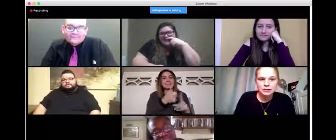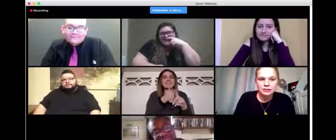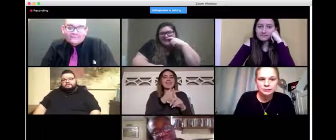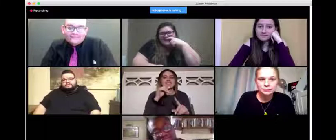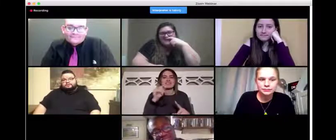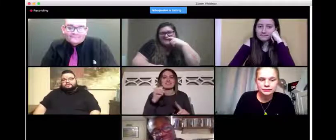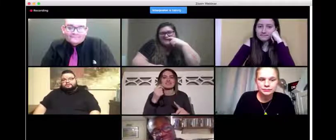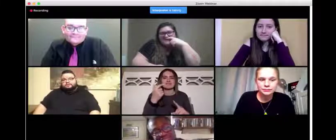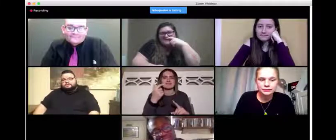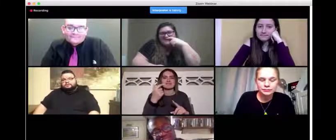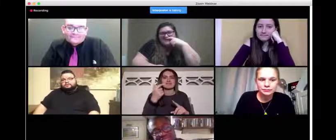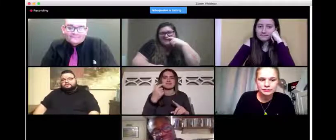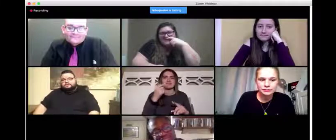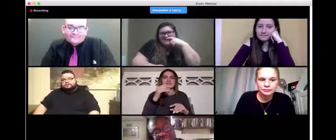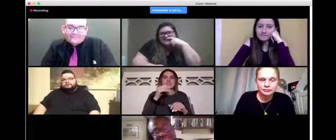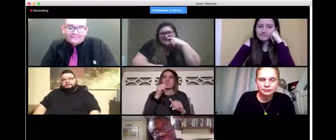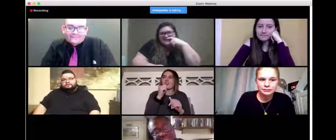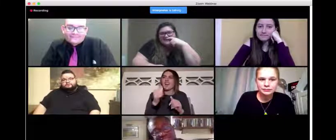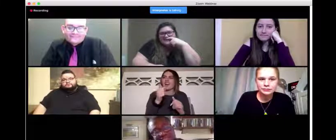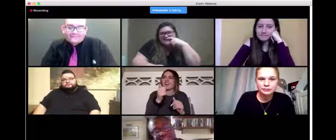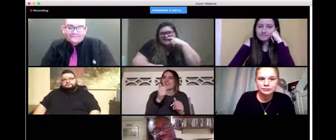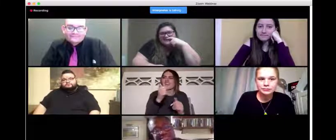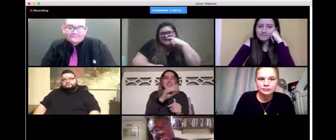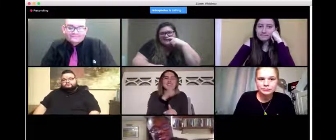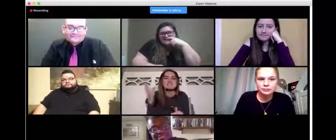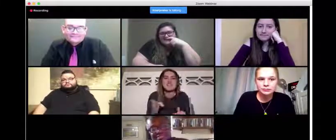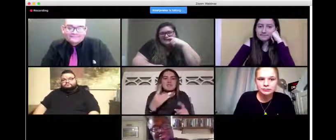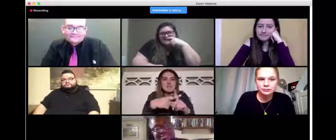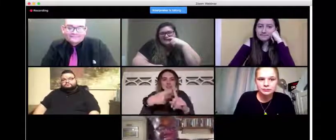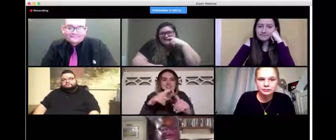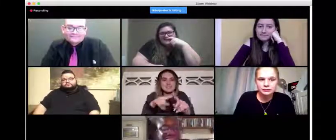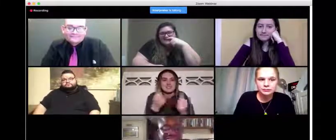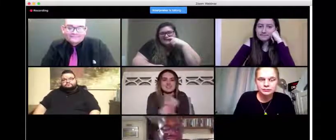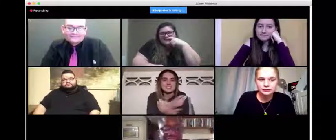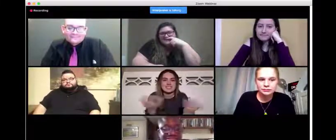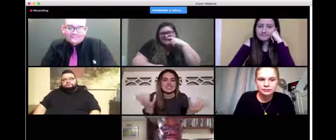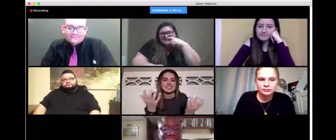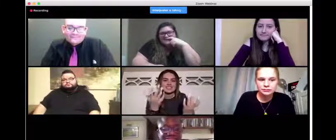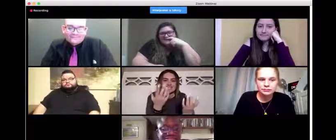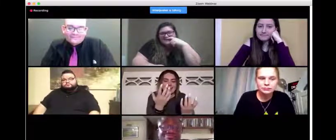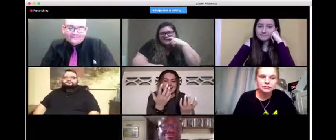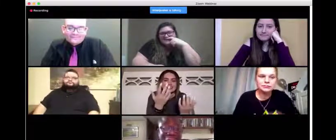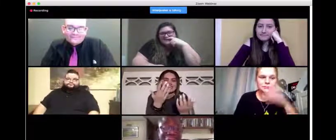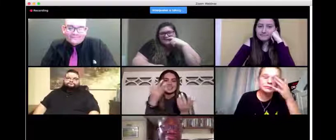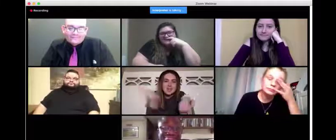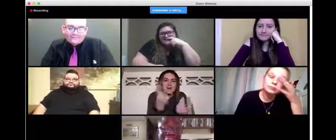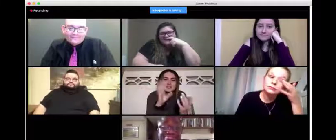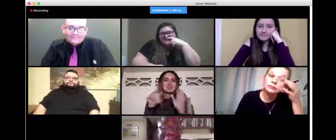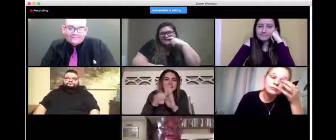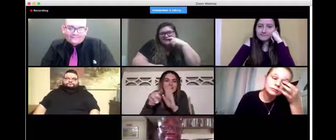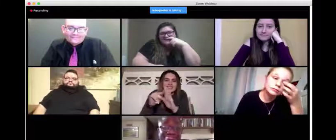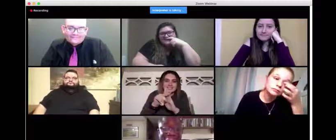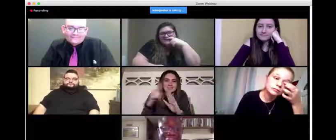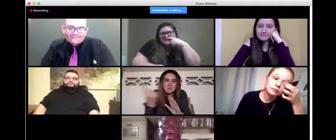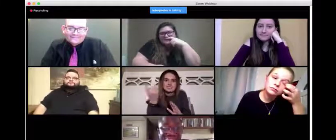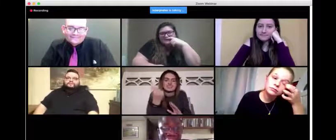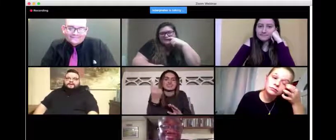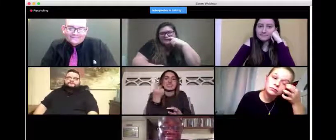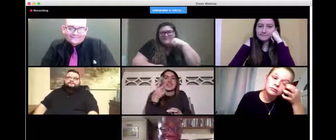there's never enough positivity with anything. It's always negative. And in the hearing community, the deaf community, back and forth, I've